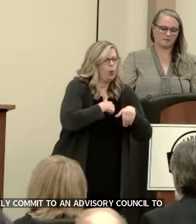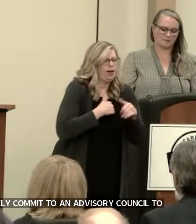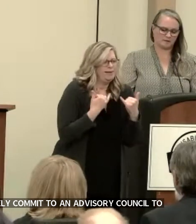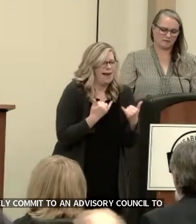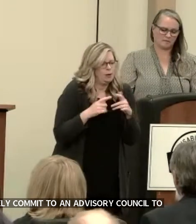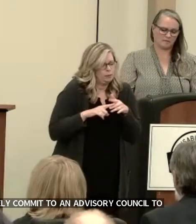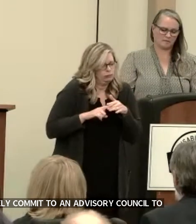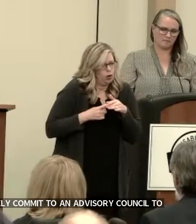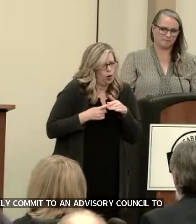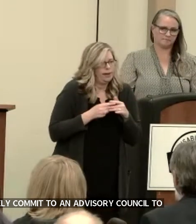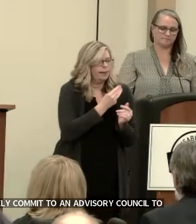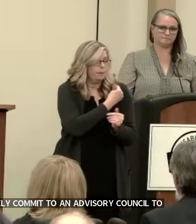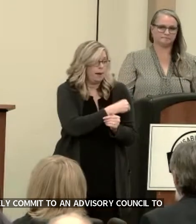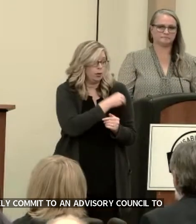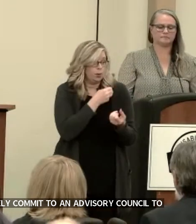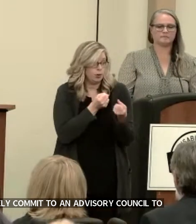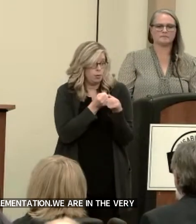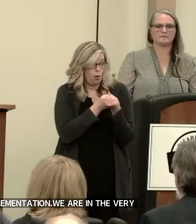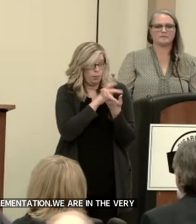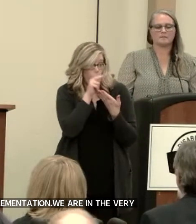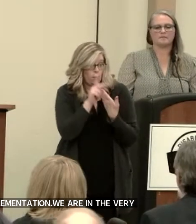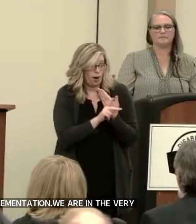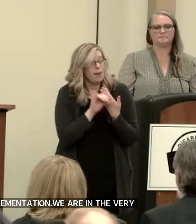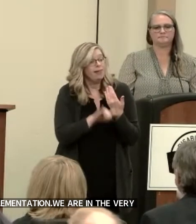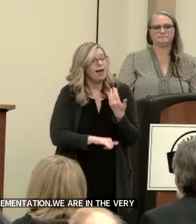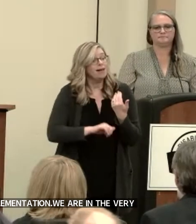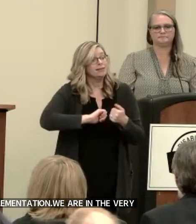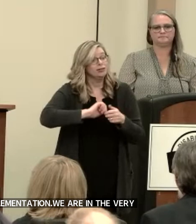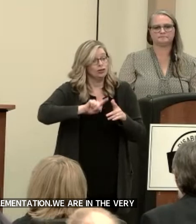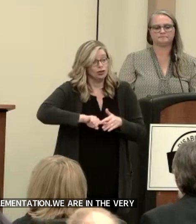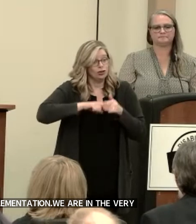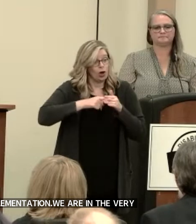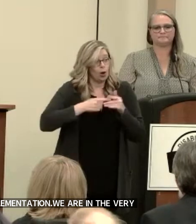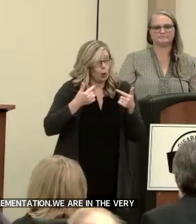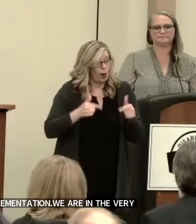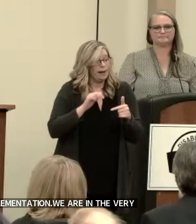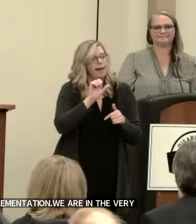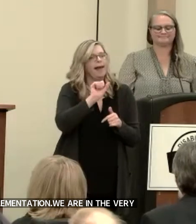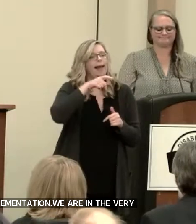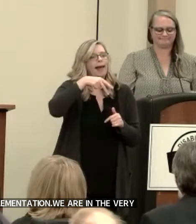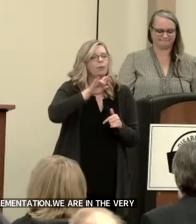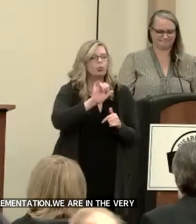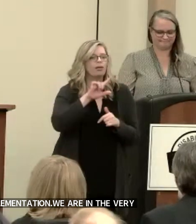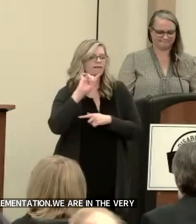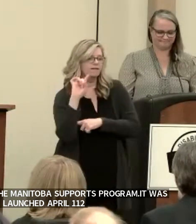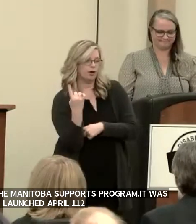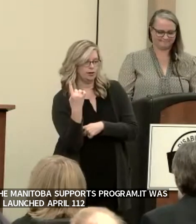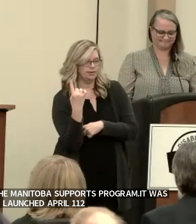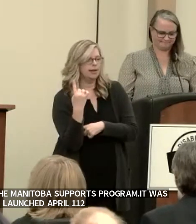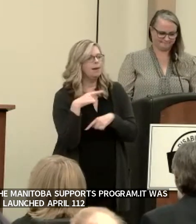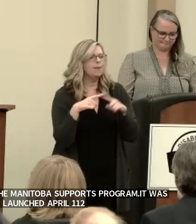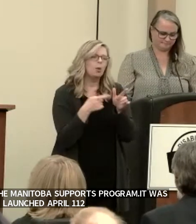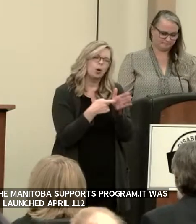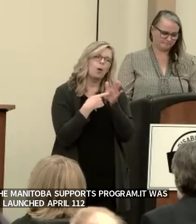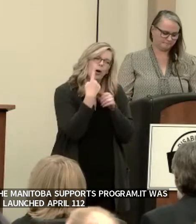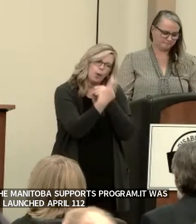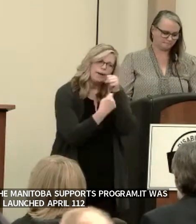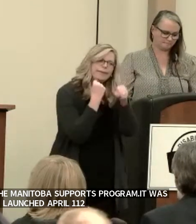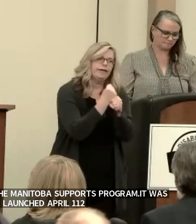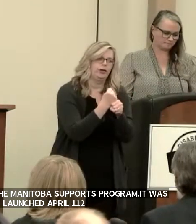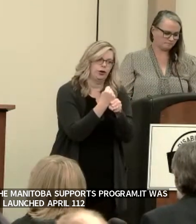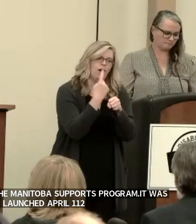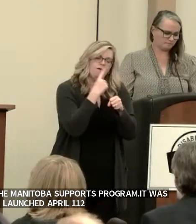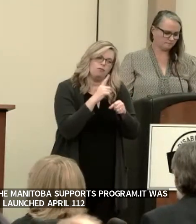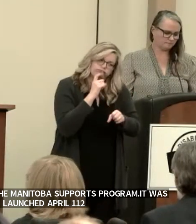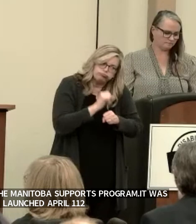Manitoba Supports Program. It was launched on April 1st, and it will take a full year, if not longer, to roll it out